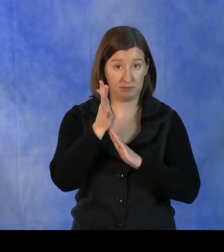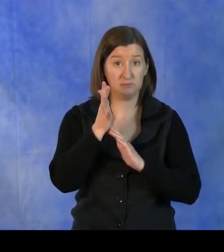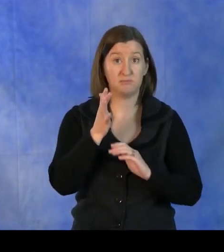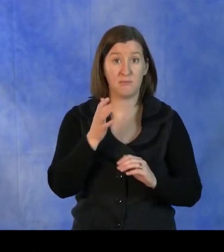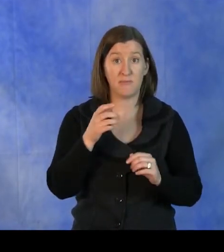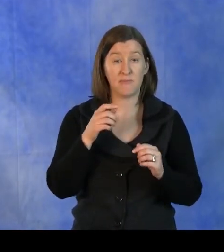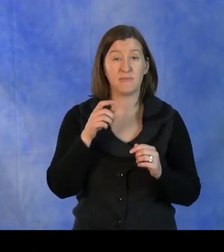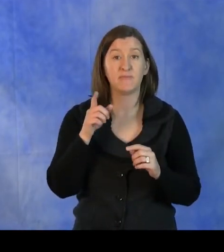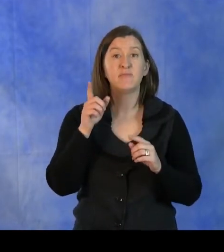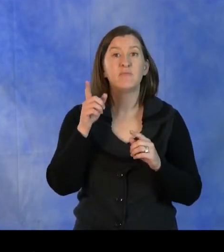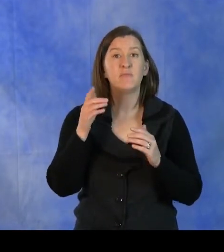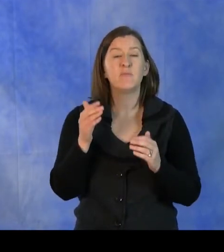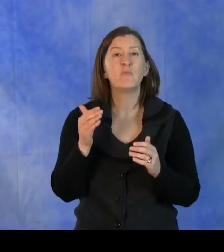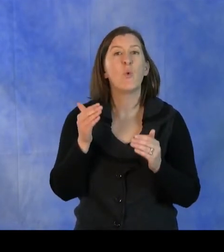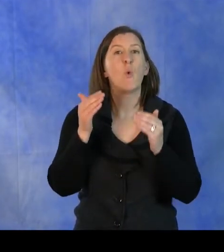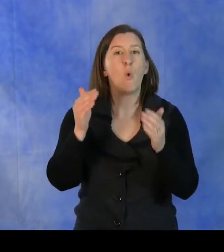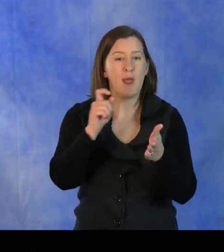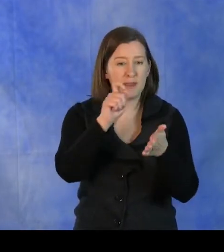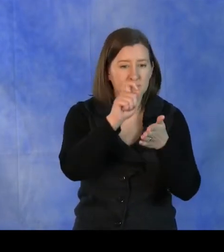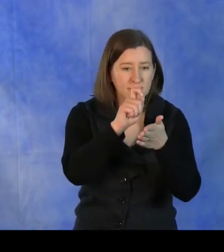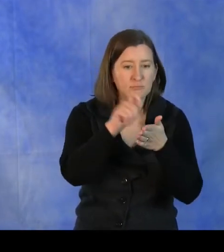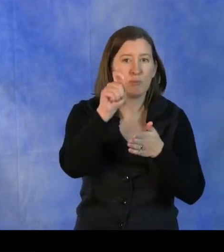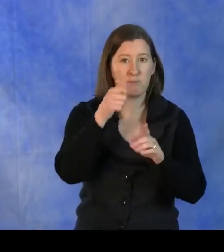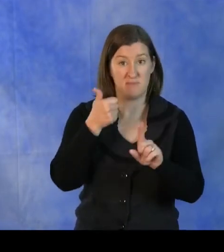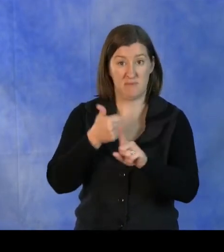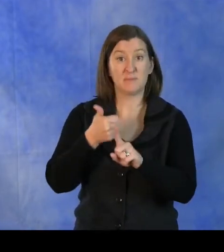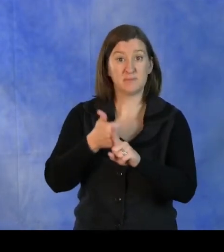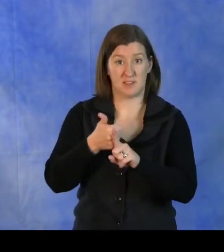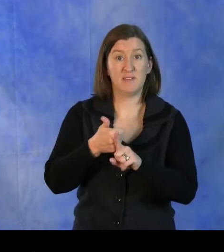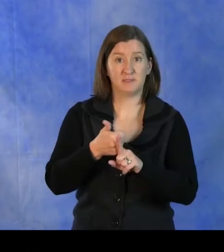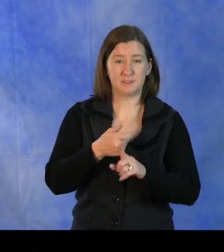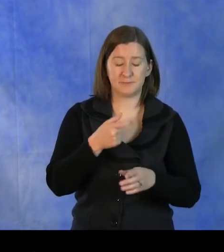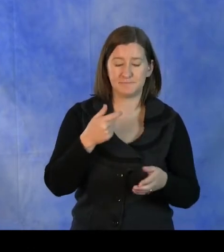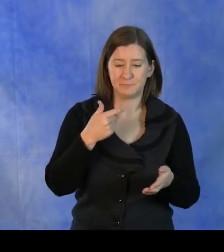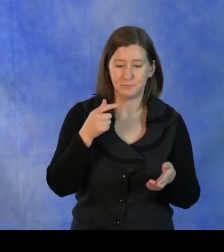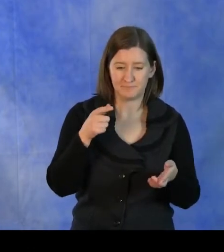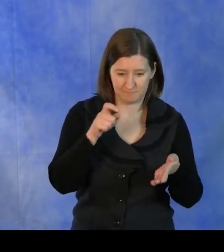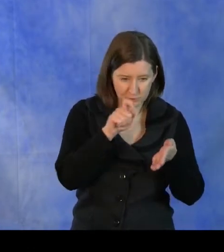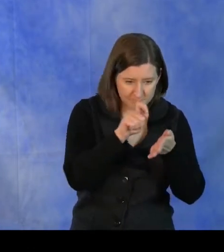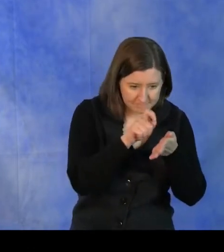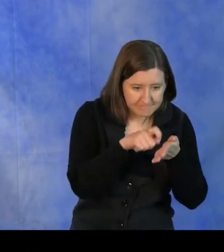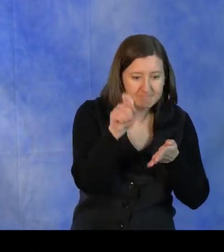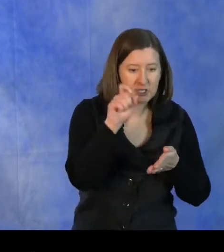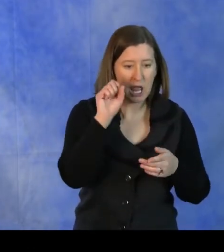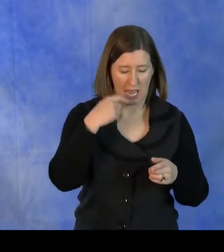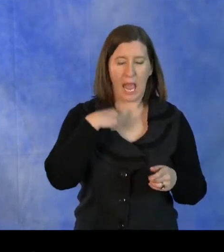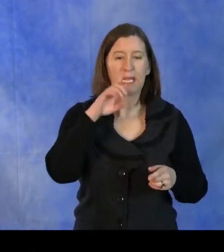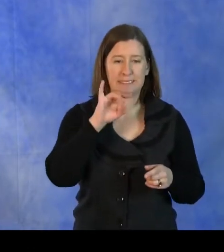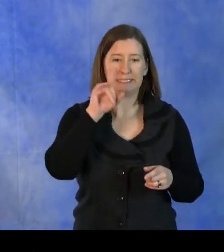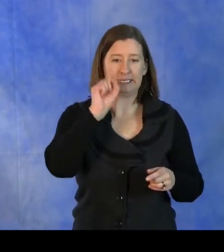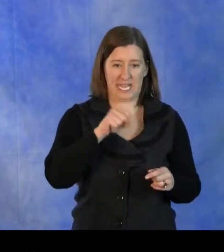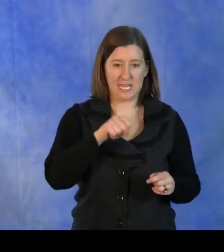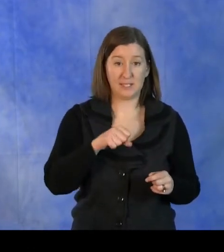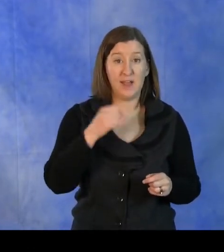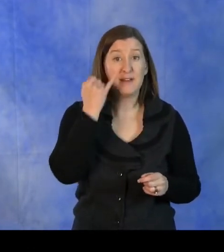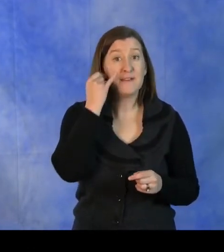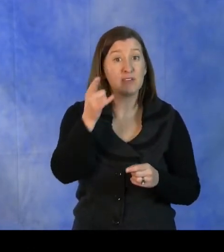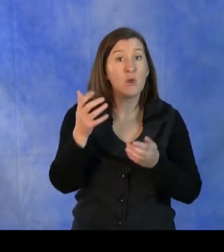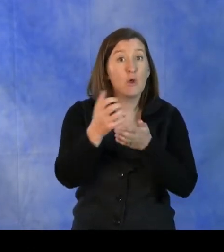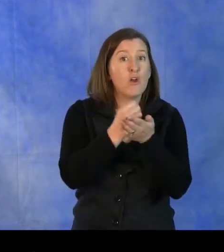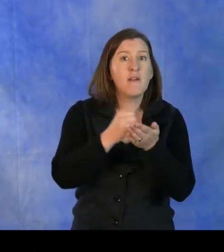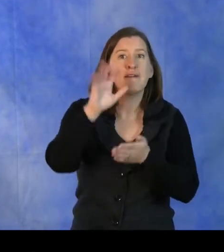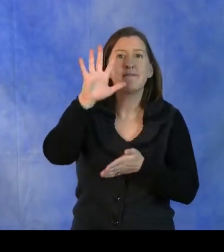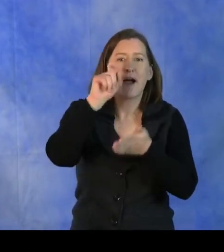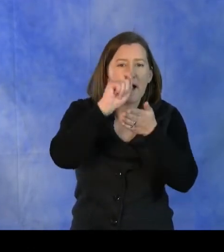so if a student is on task for 5 minutes, we can go ahead and they can check off on that chart that